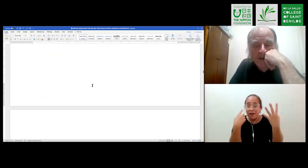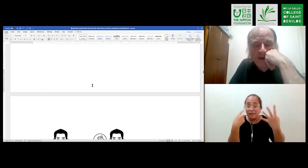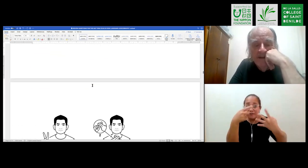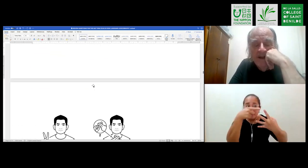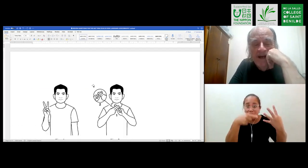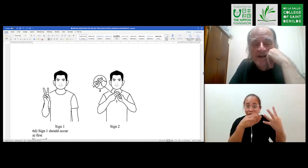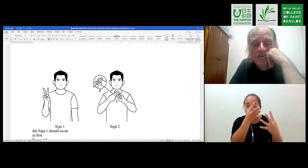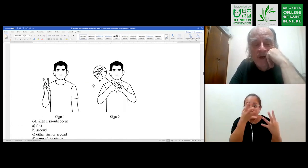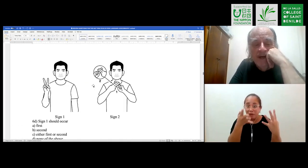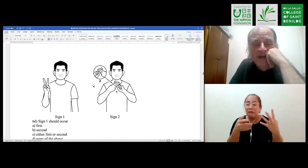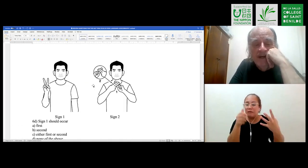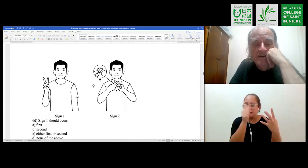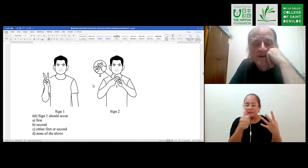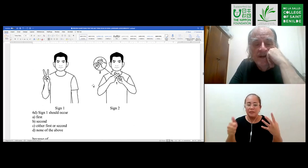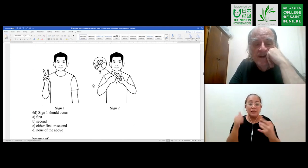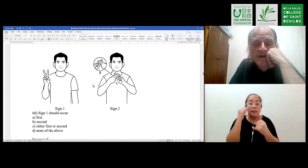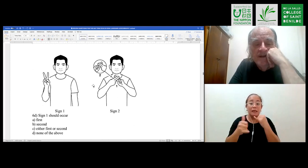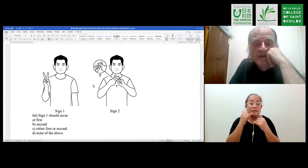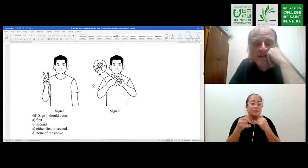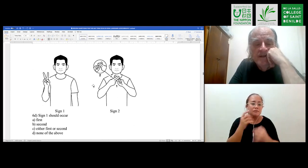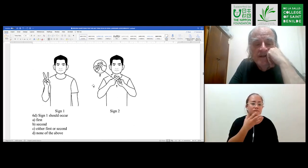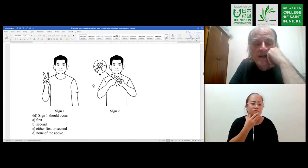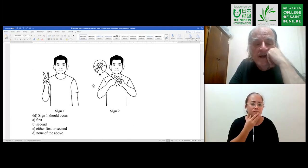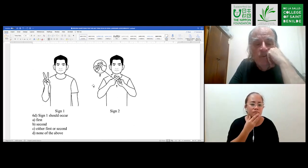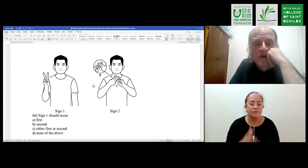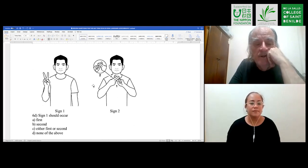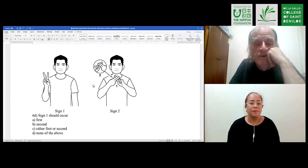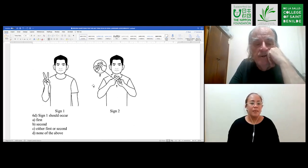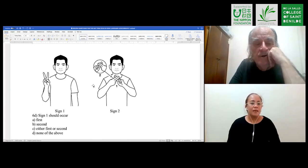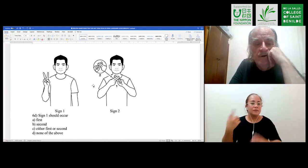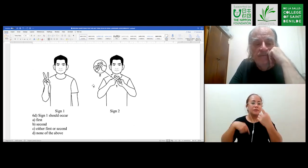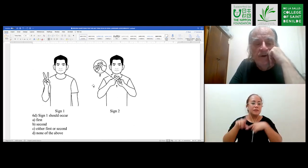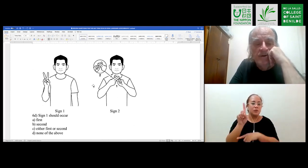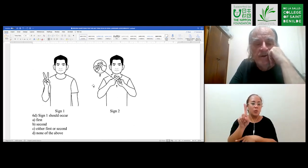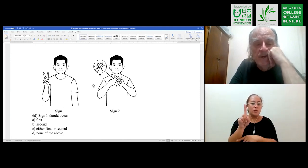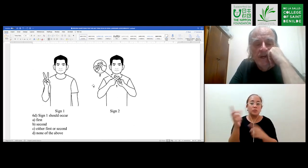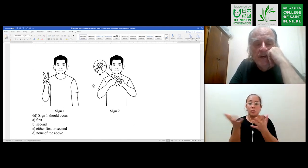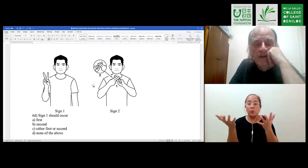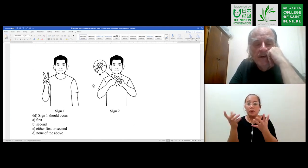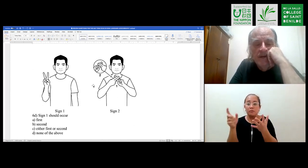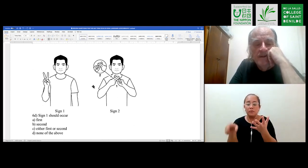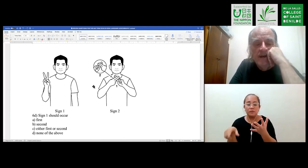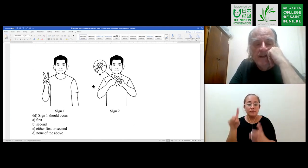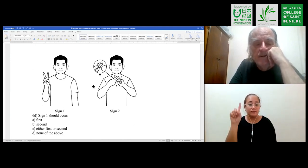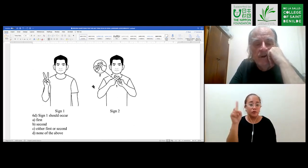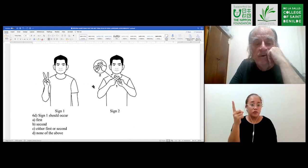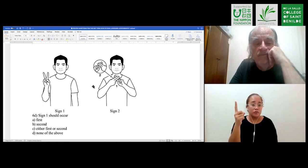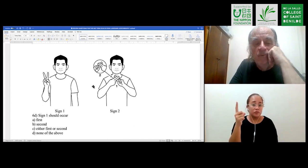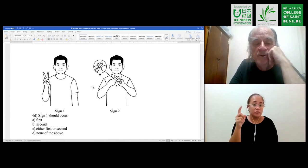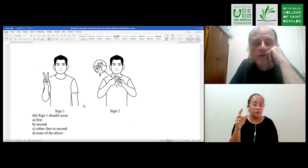Okay, and the last way is sign 1 should occur first, sign 1 should